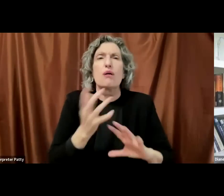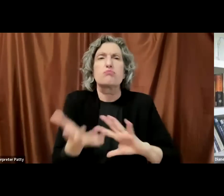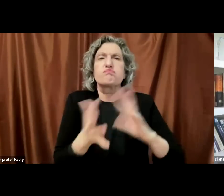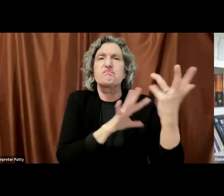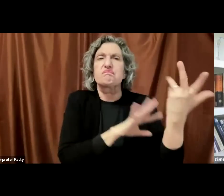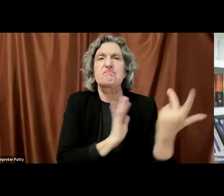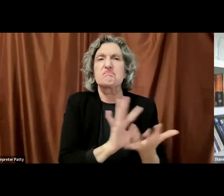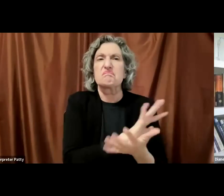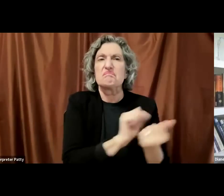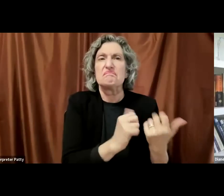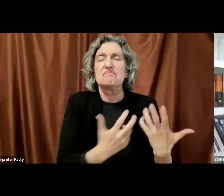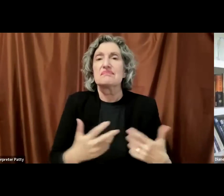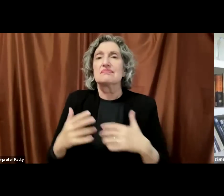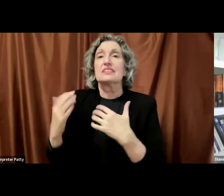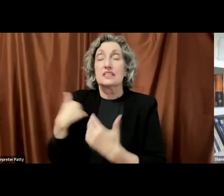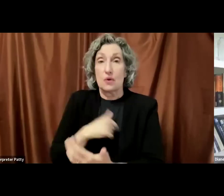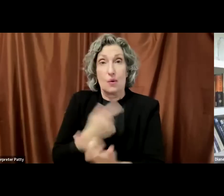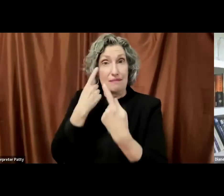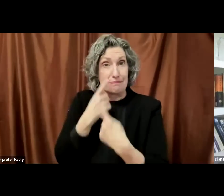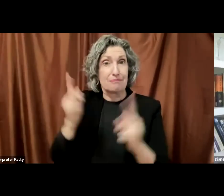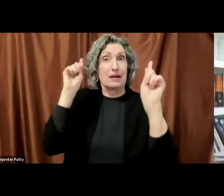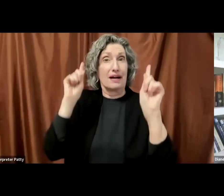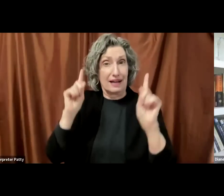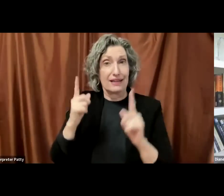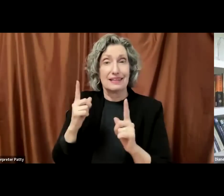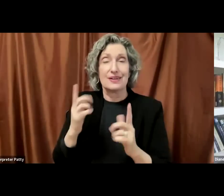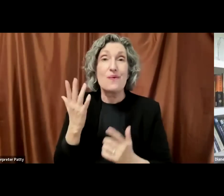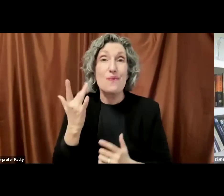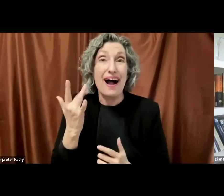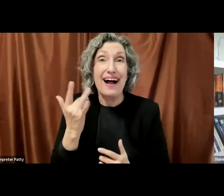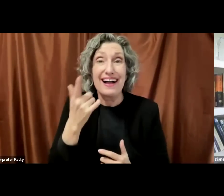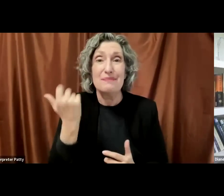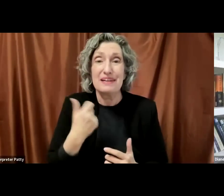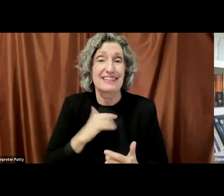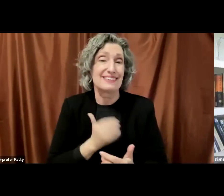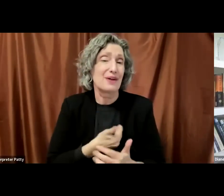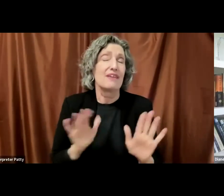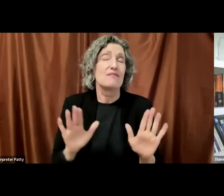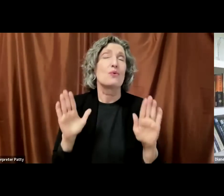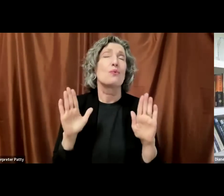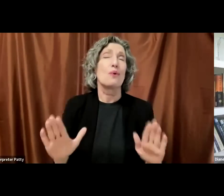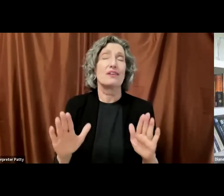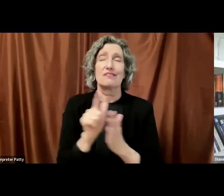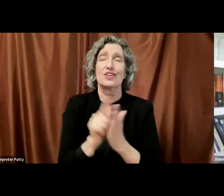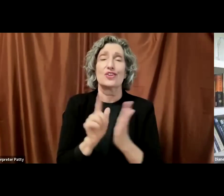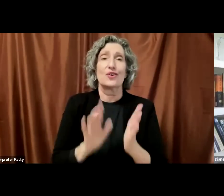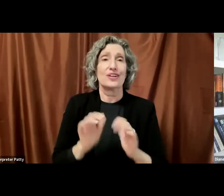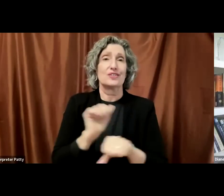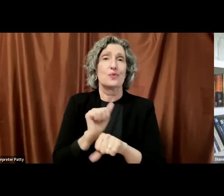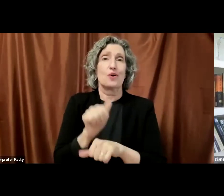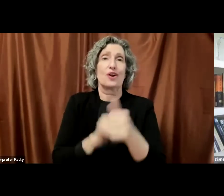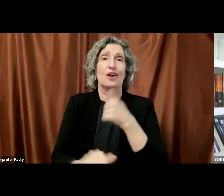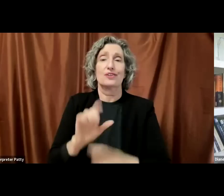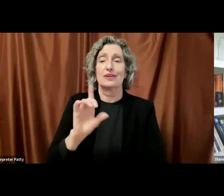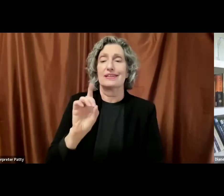they serve. And we were successful in part because of our fantastic attorneys at Democracy Forward, one of whom you'll hear